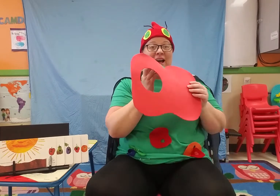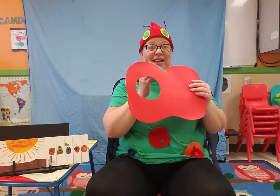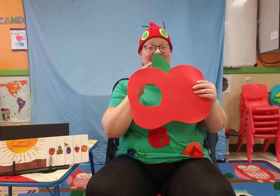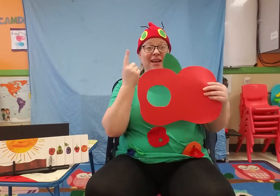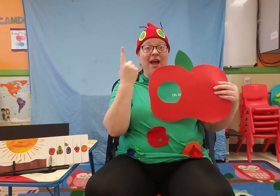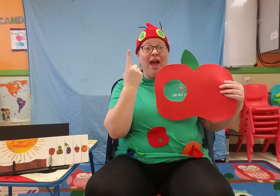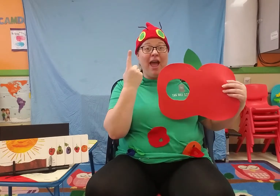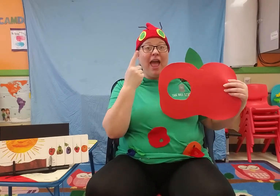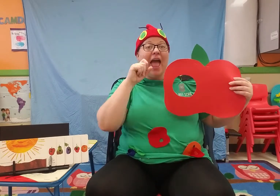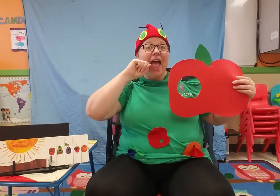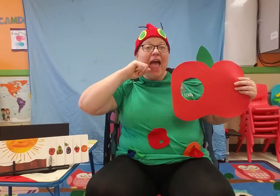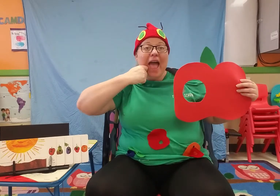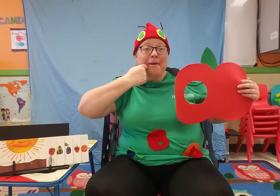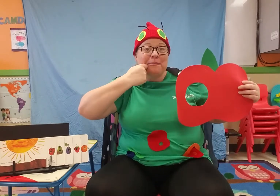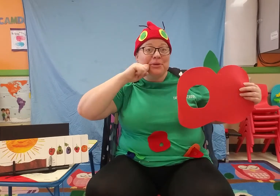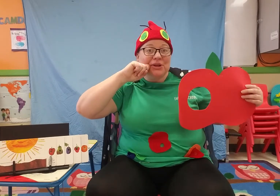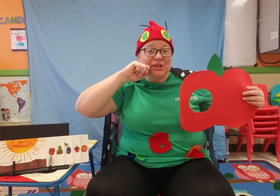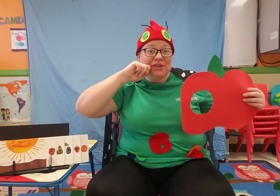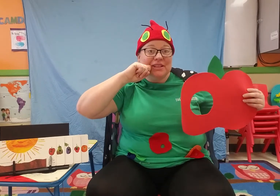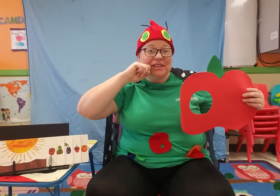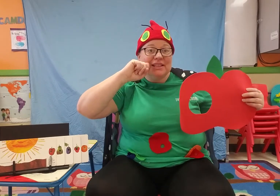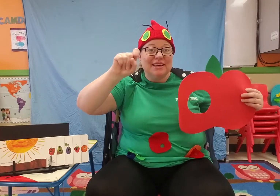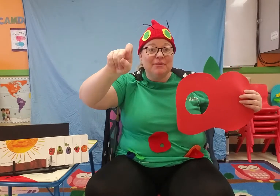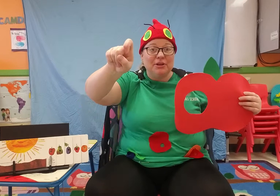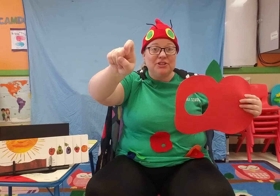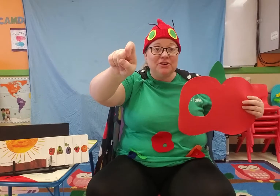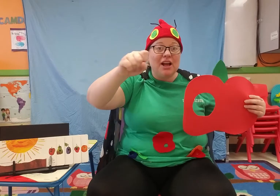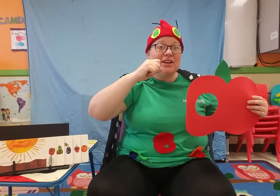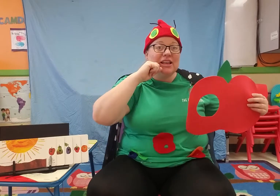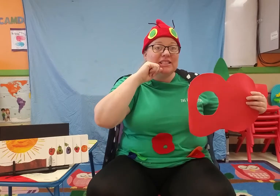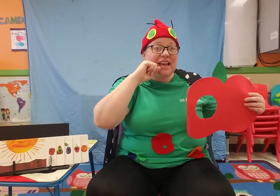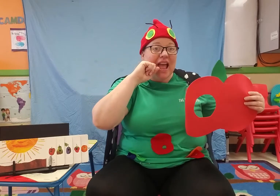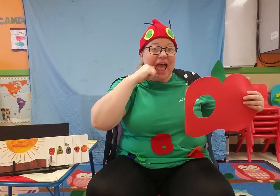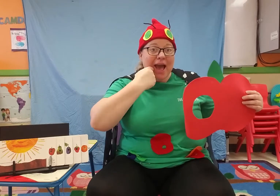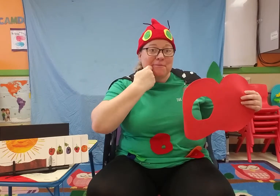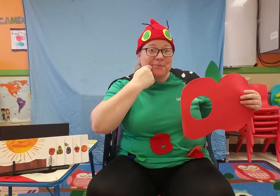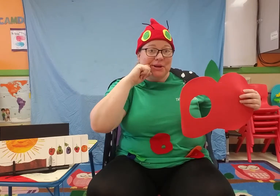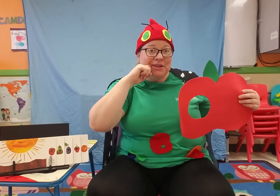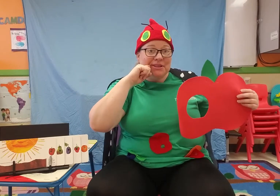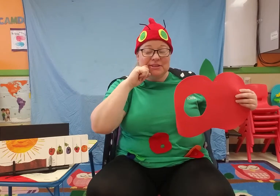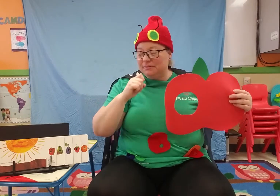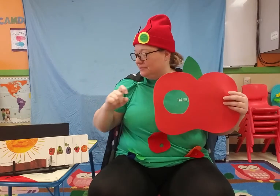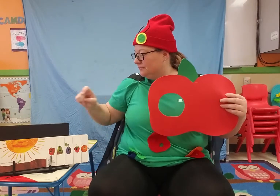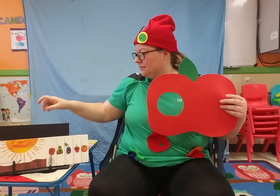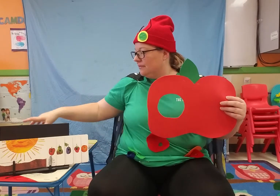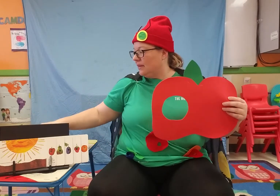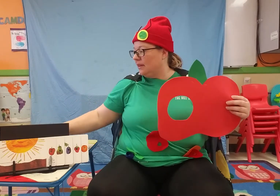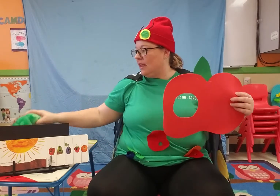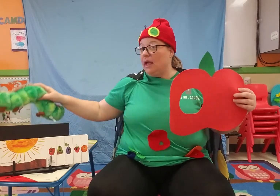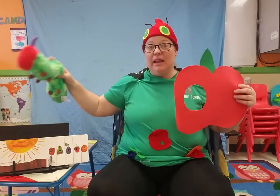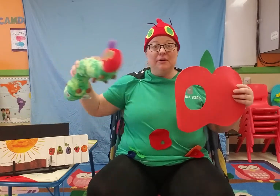one apple. Put your knuckle and say, apple. Here he